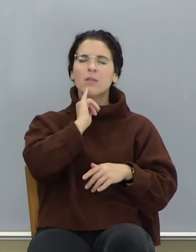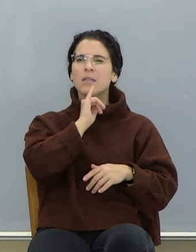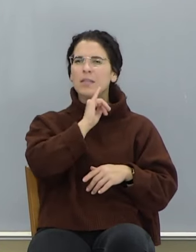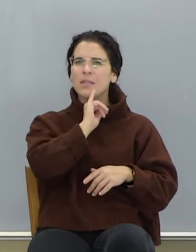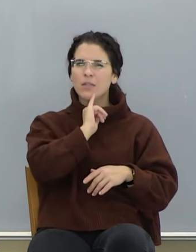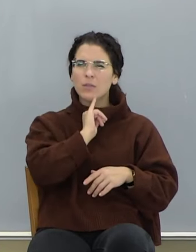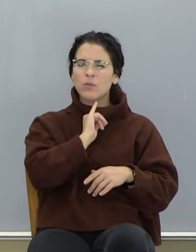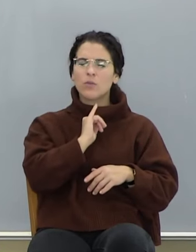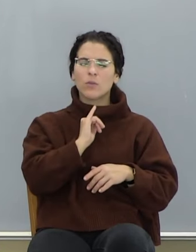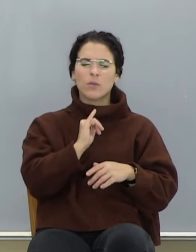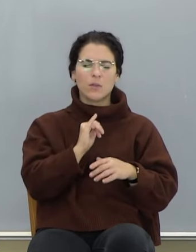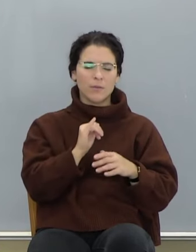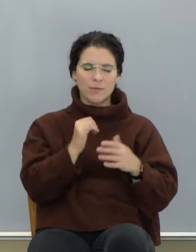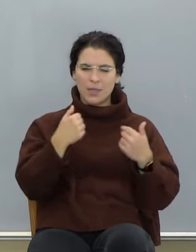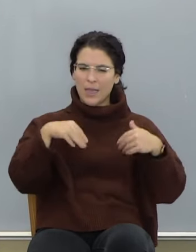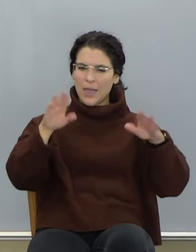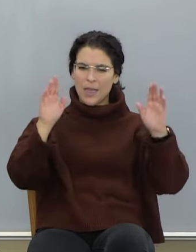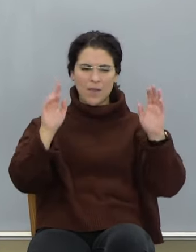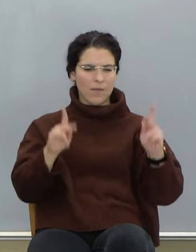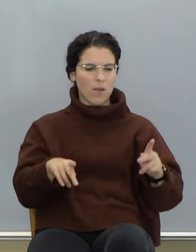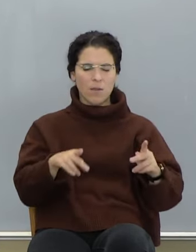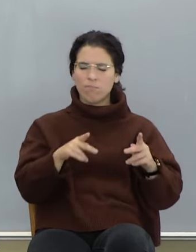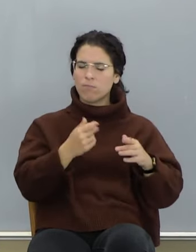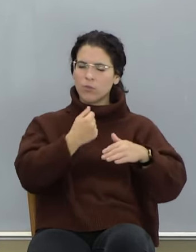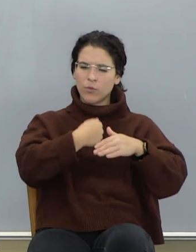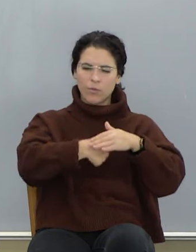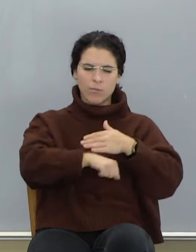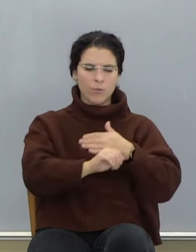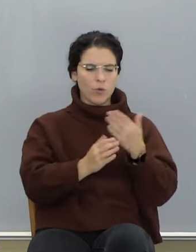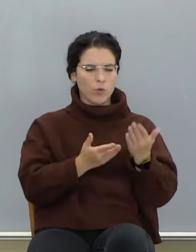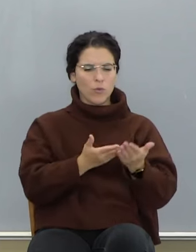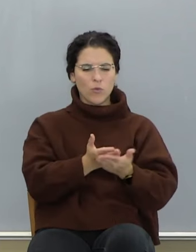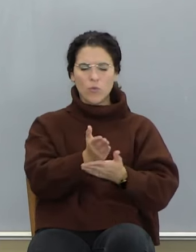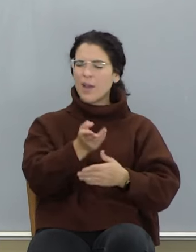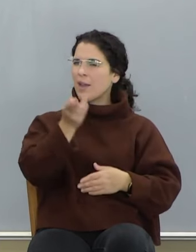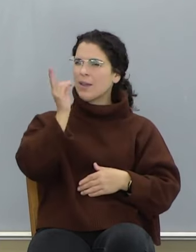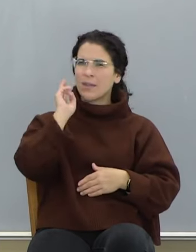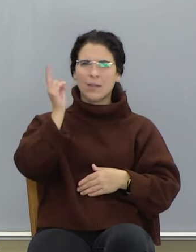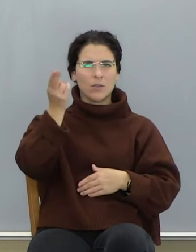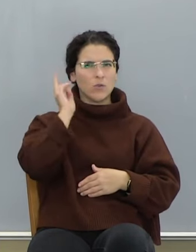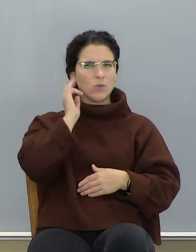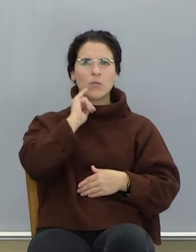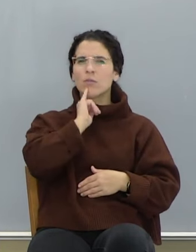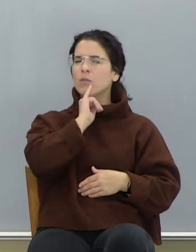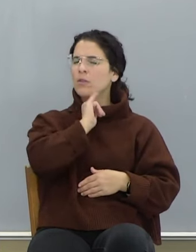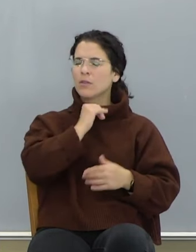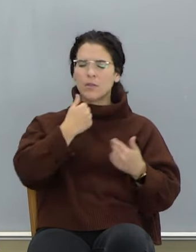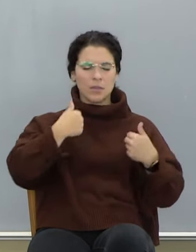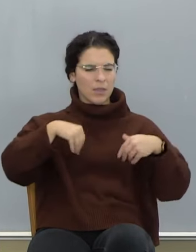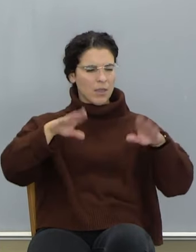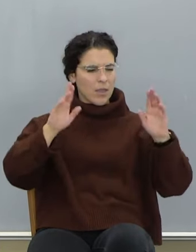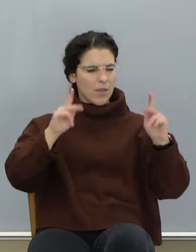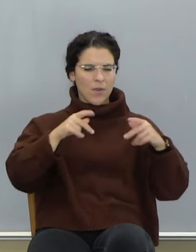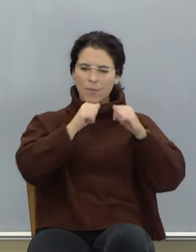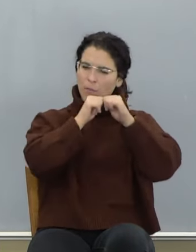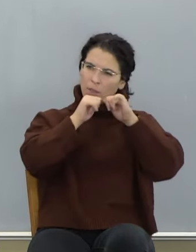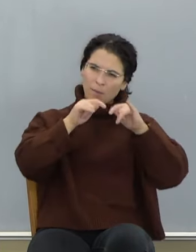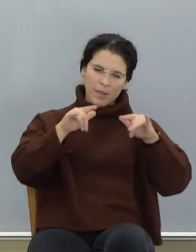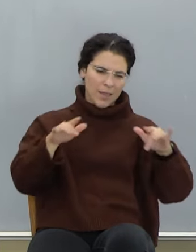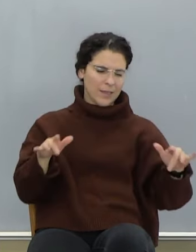Israel forfeited the birthright. Historically, Israel forfeited the